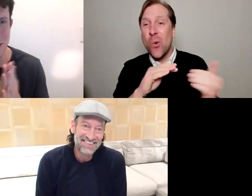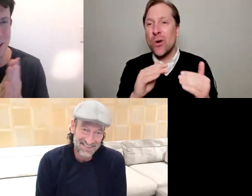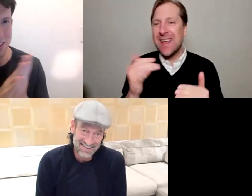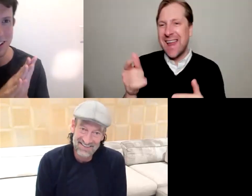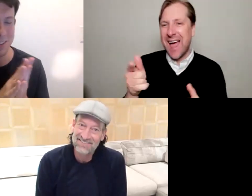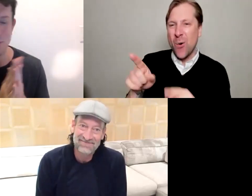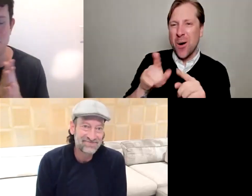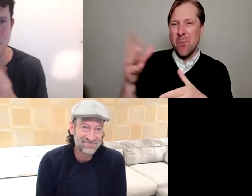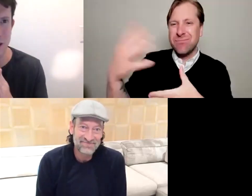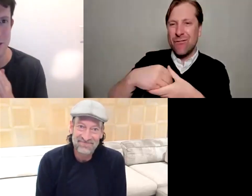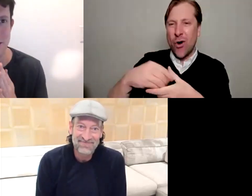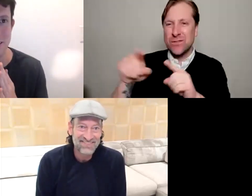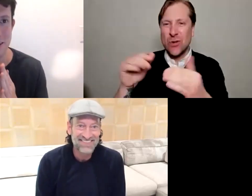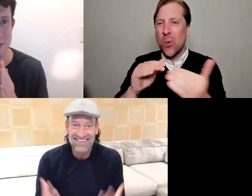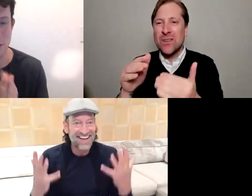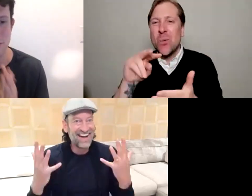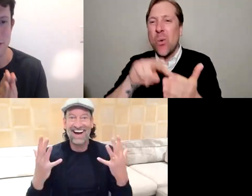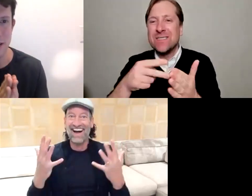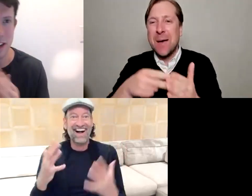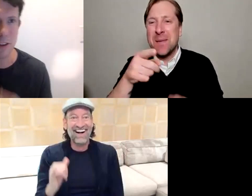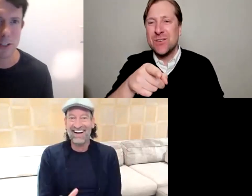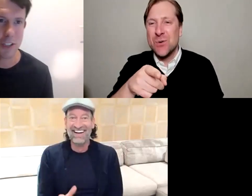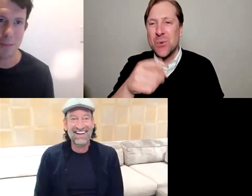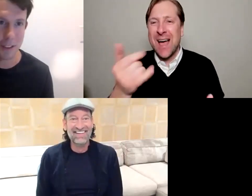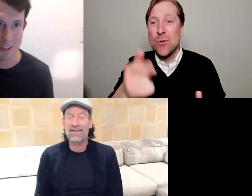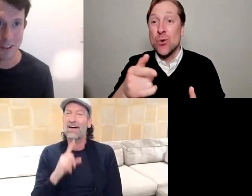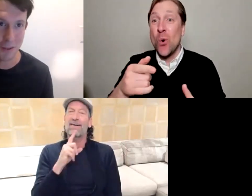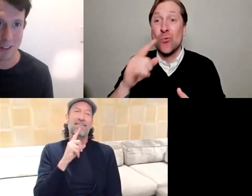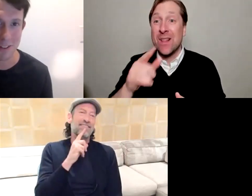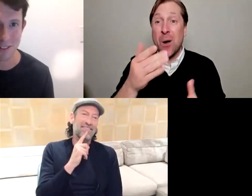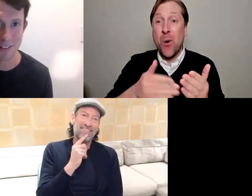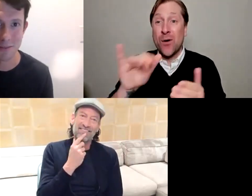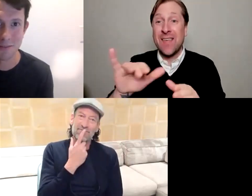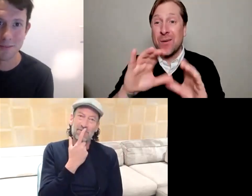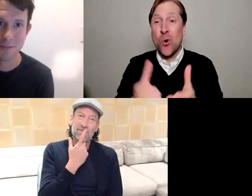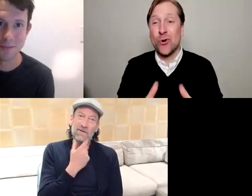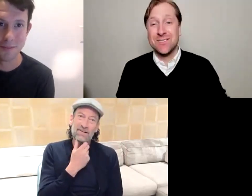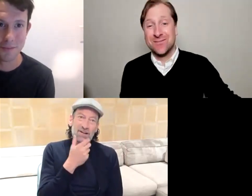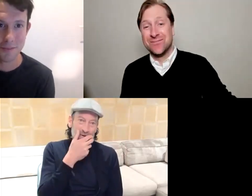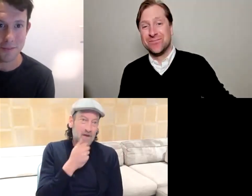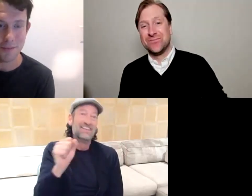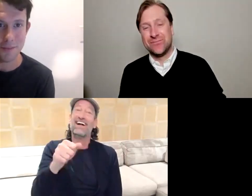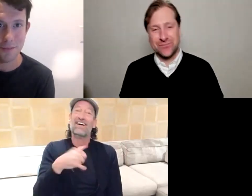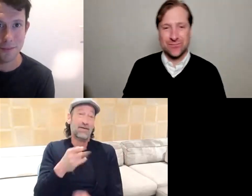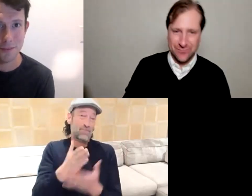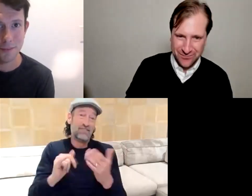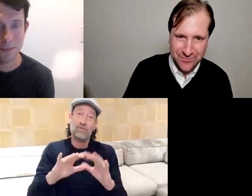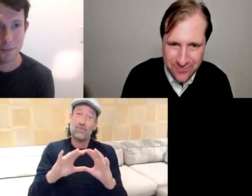to you as a person who watched Star Wars as a kid. Now you're shaping the Star Wars universe.